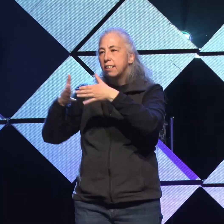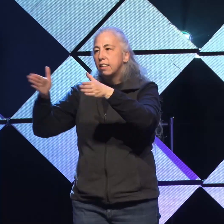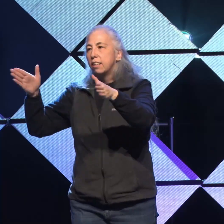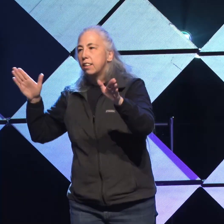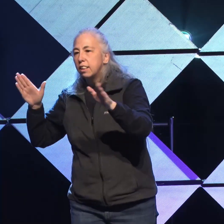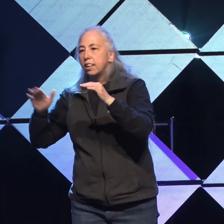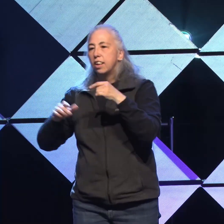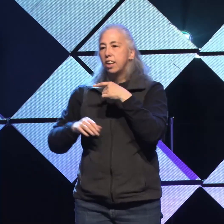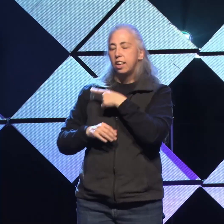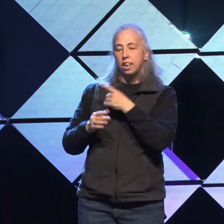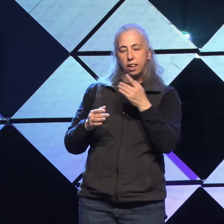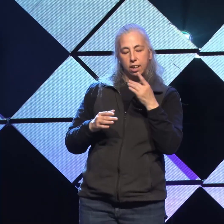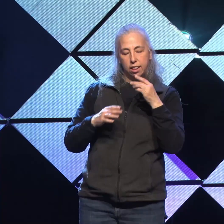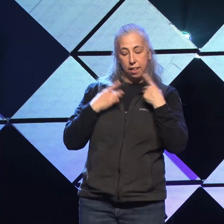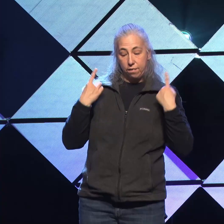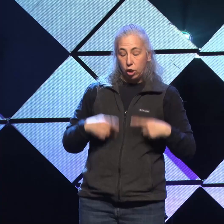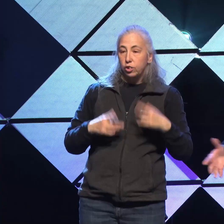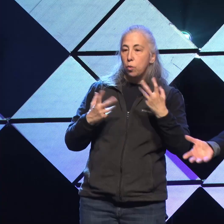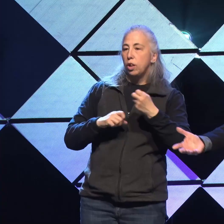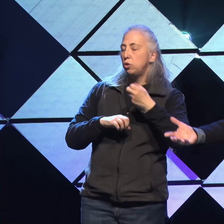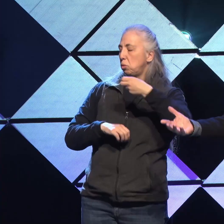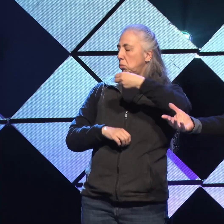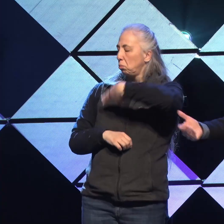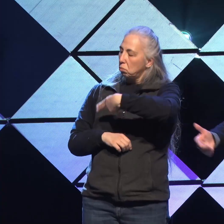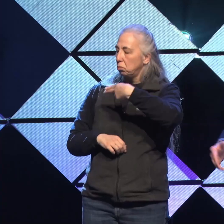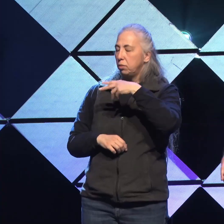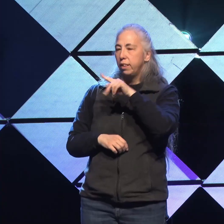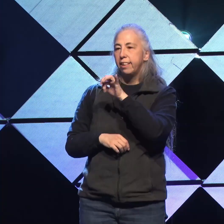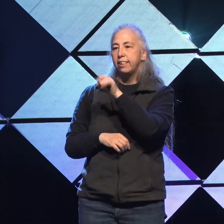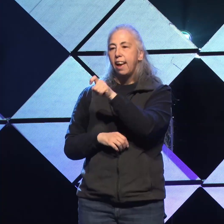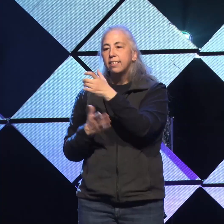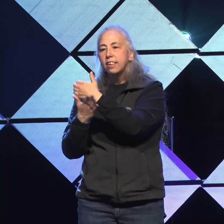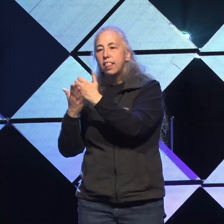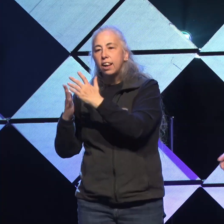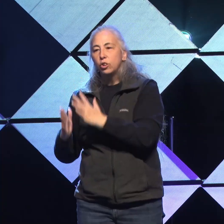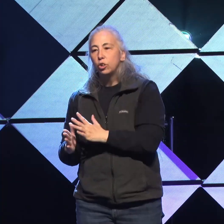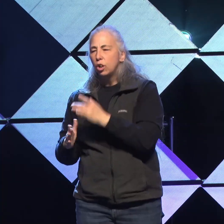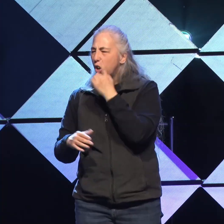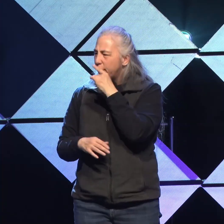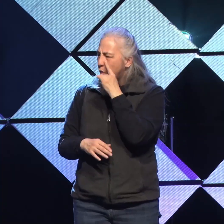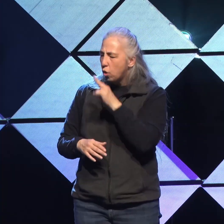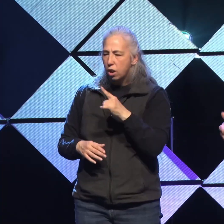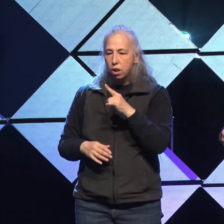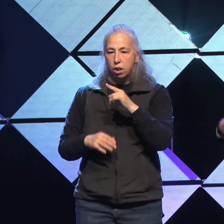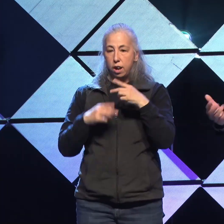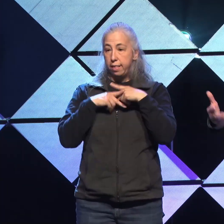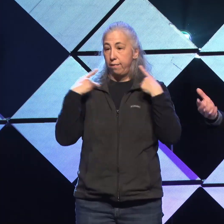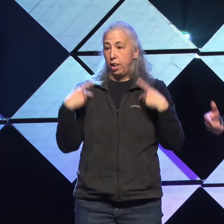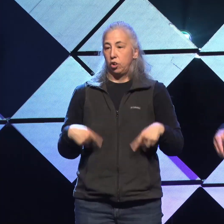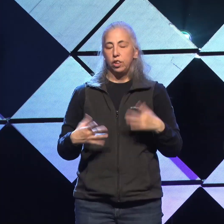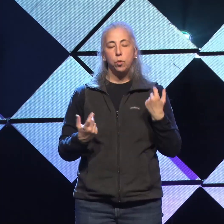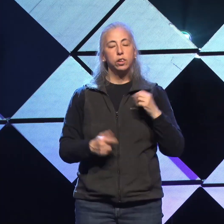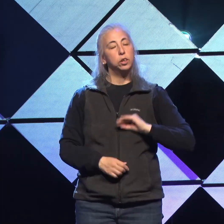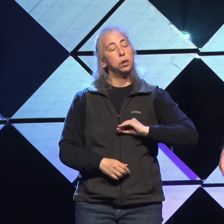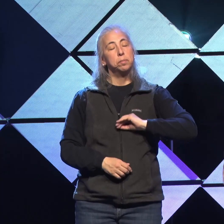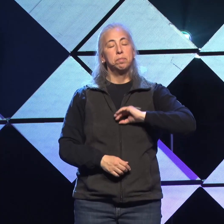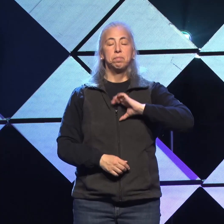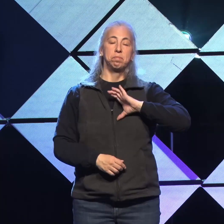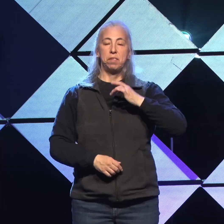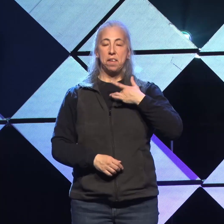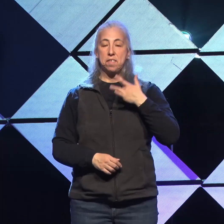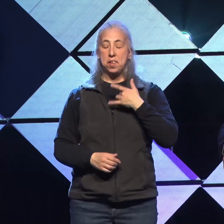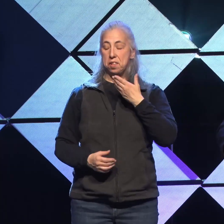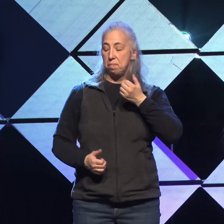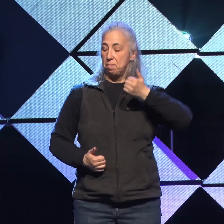tax collector. And he's doing it to make himself feel good. He gets a little joy out of feeling he's better than this